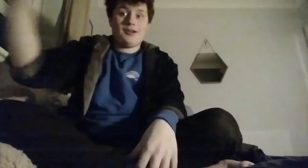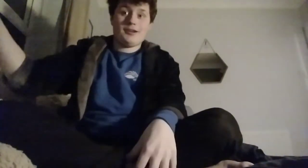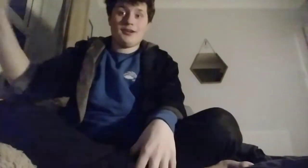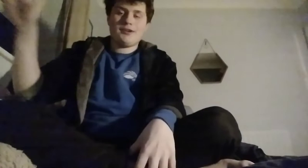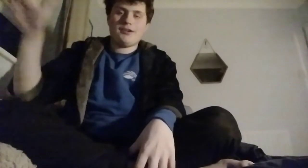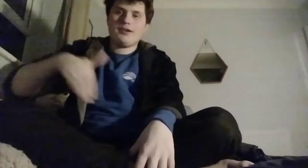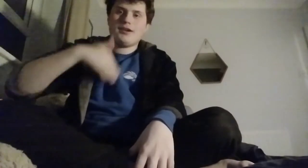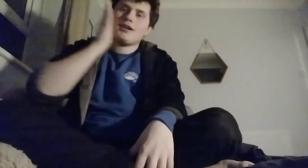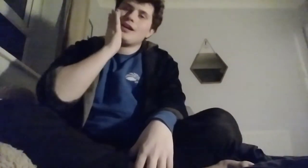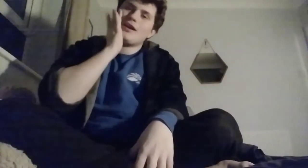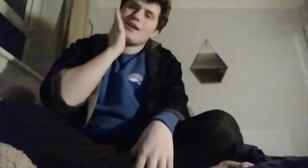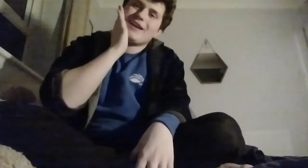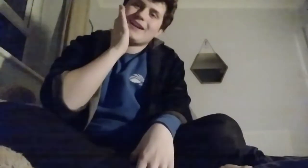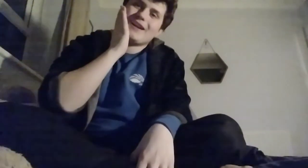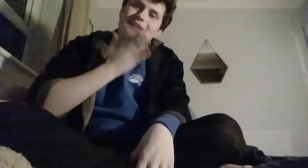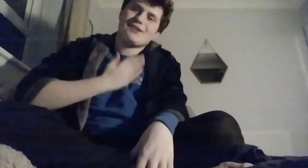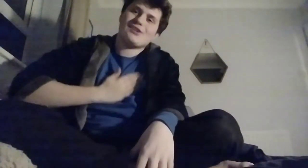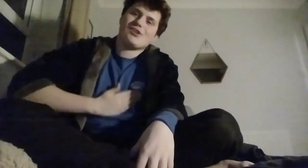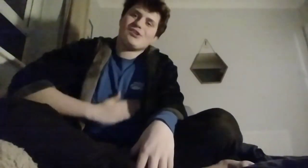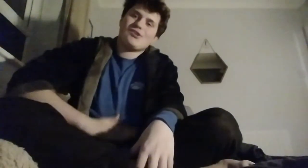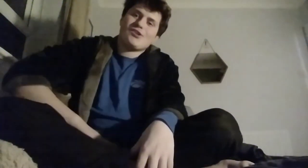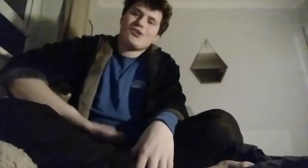Whenever lights come on, I